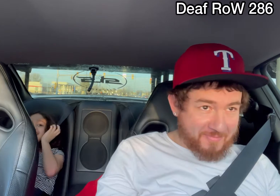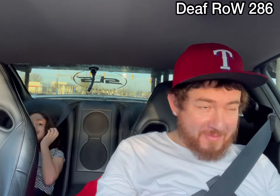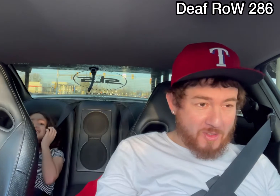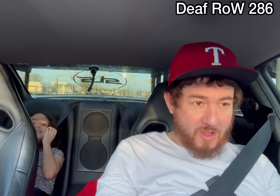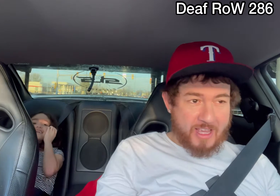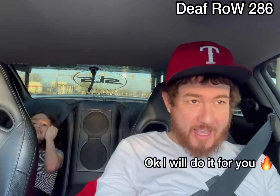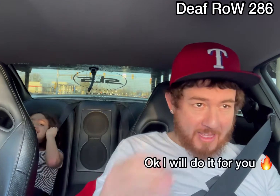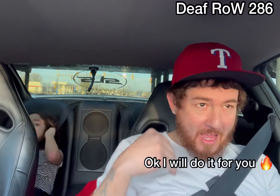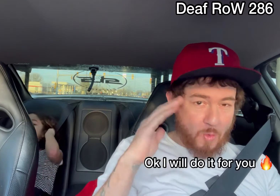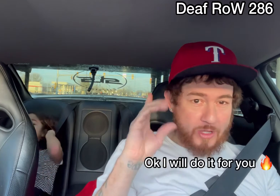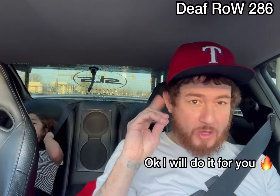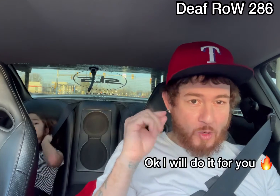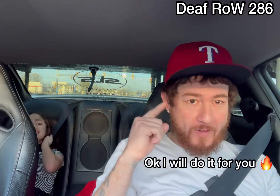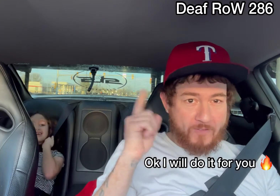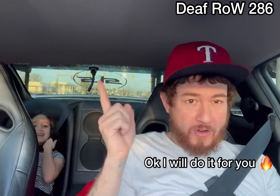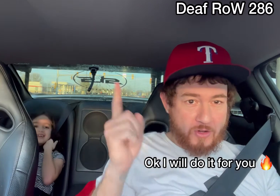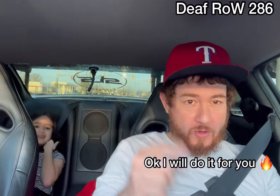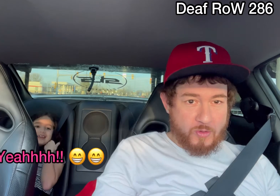Okay, I'll be doing for you.